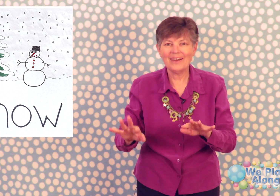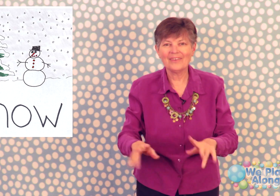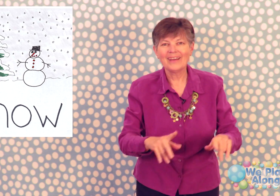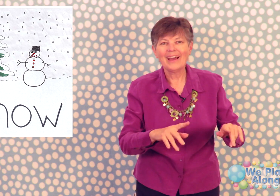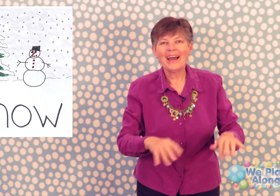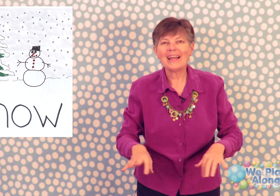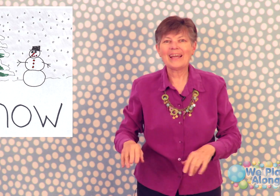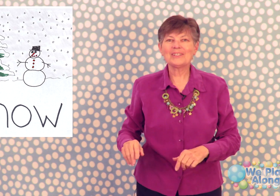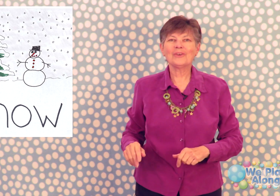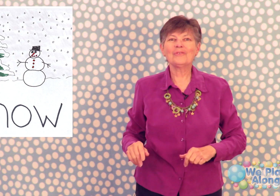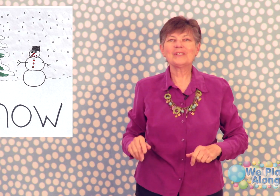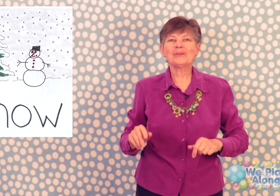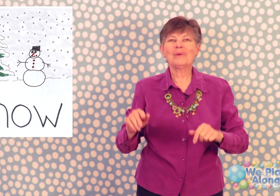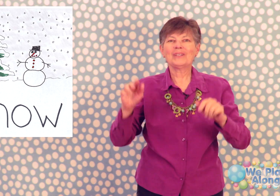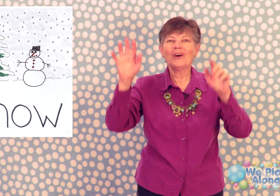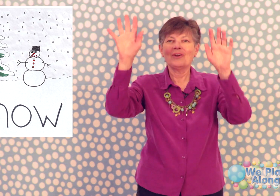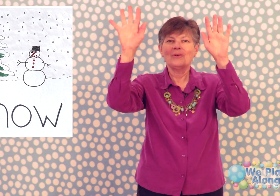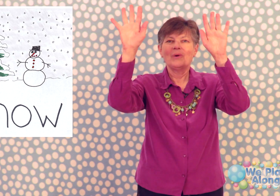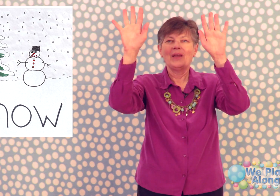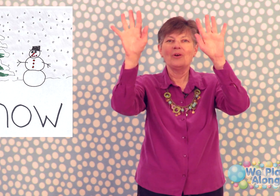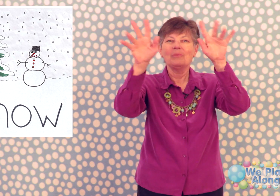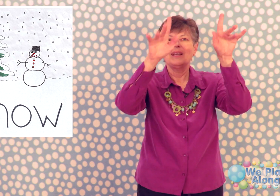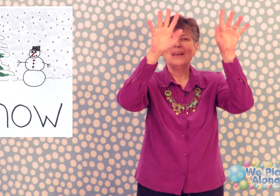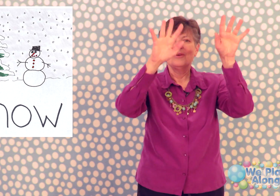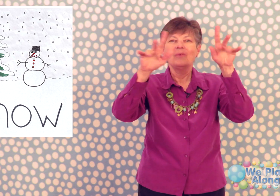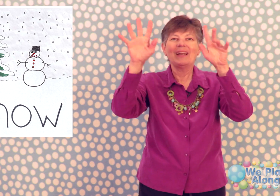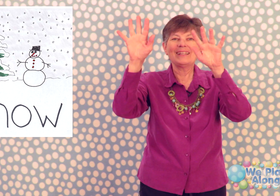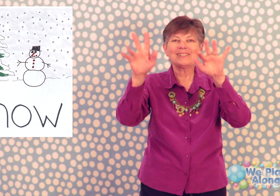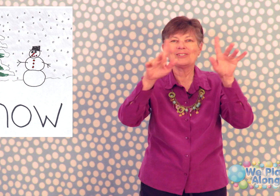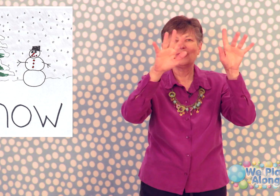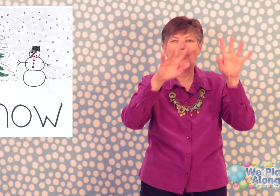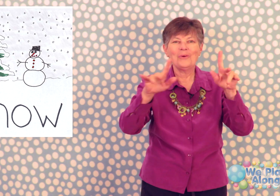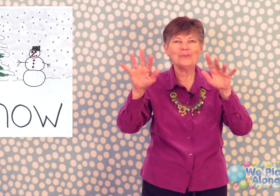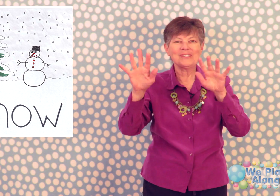down. I like to go visit my daughter in Wyoming when it snows.